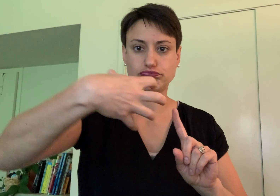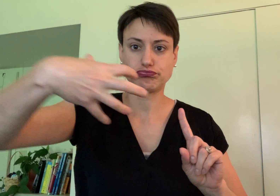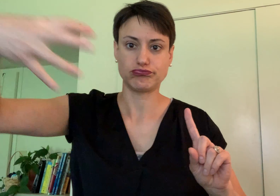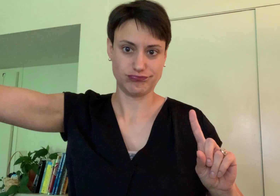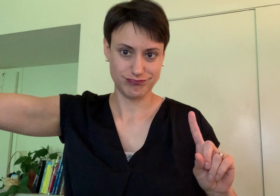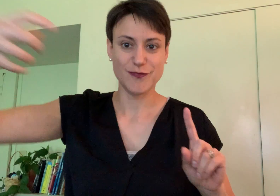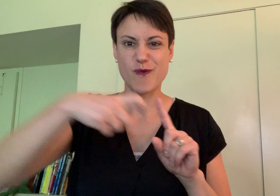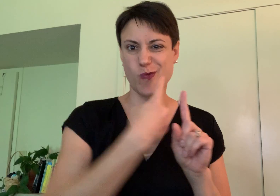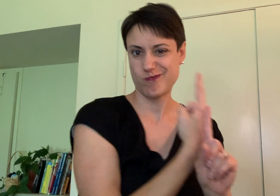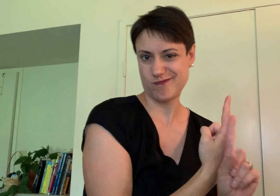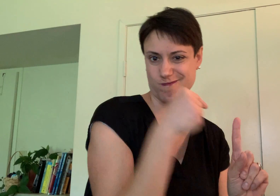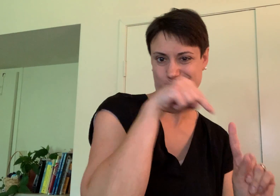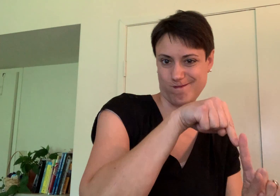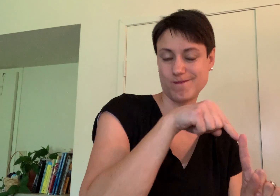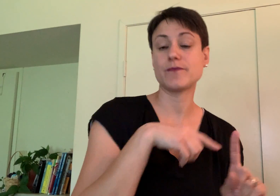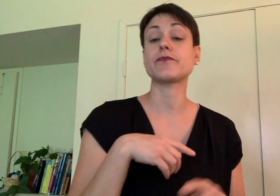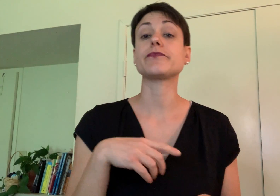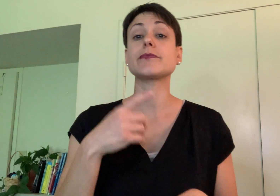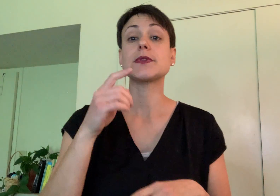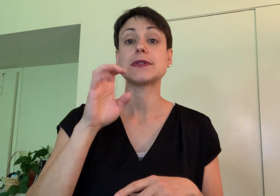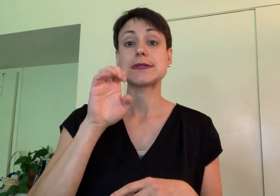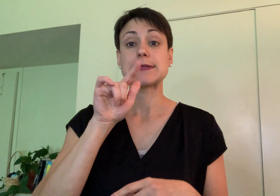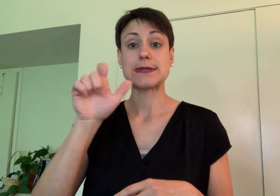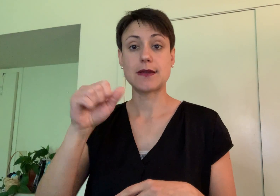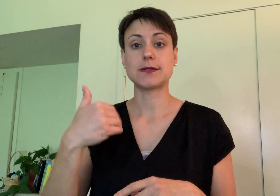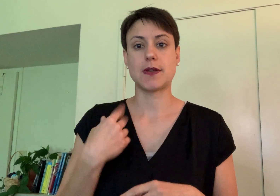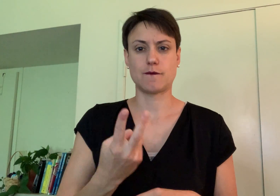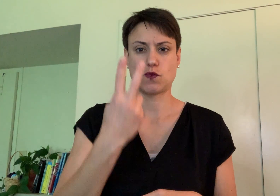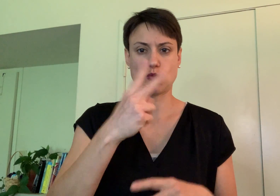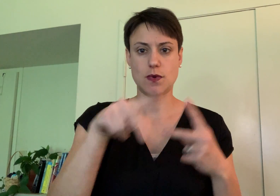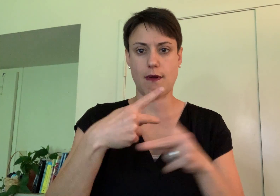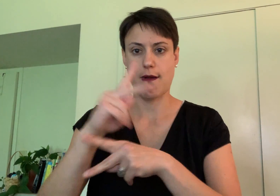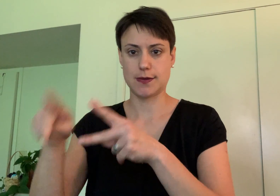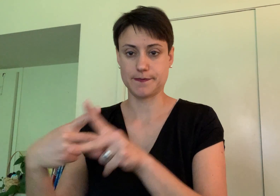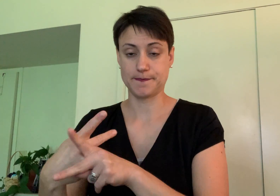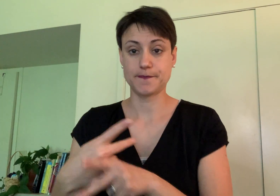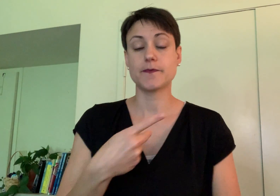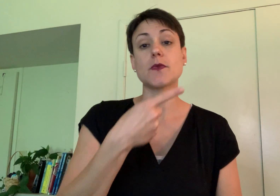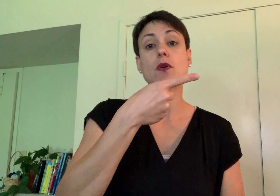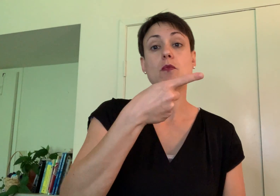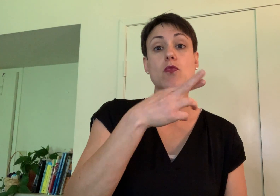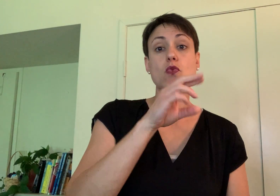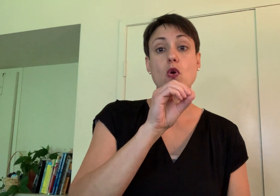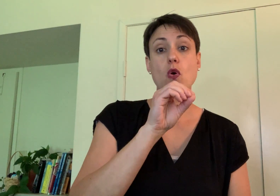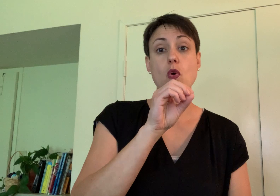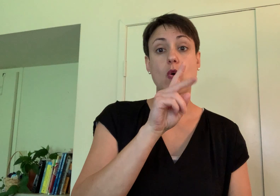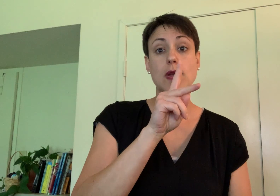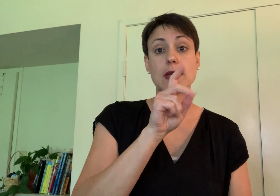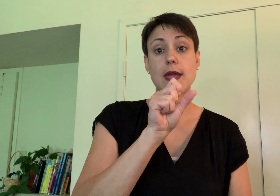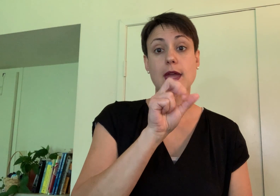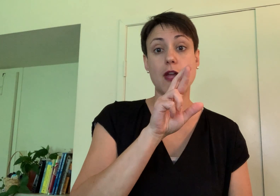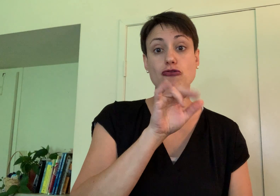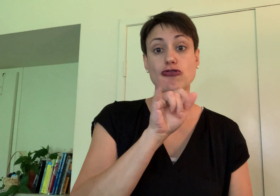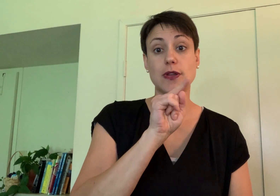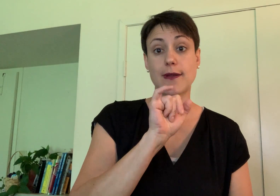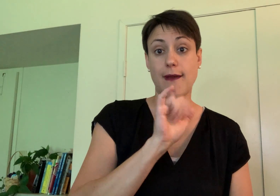basic fundamental types. The first are prokaryotic, and they're going to be the very primitive type